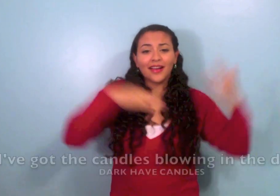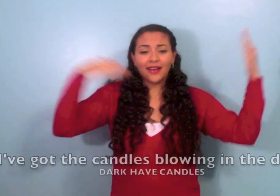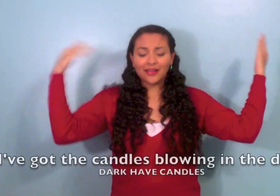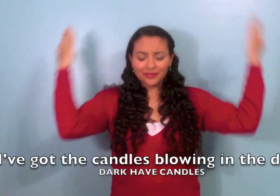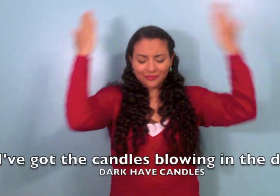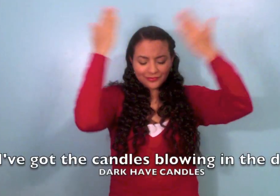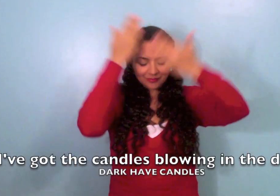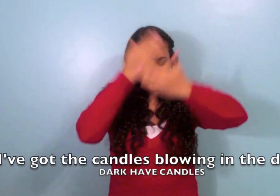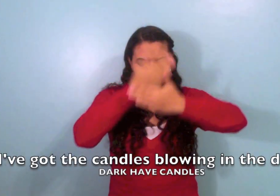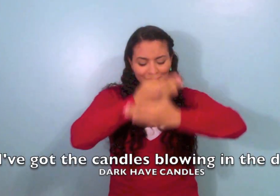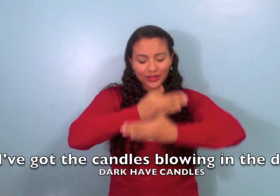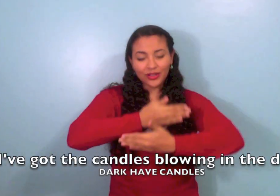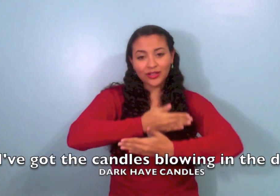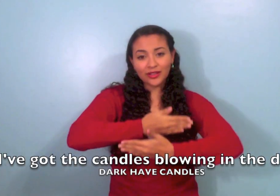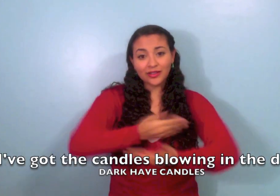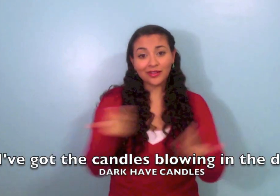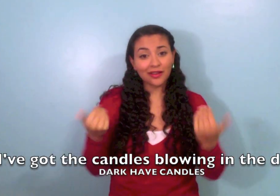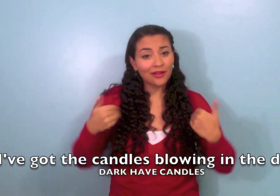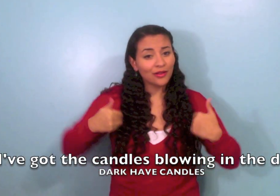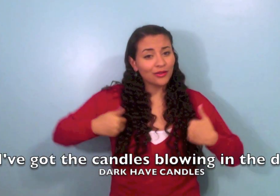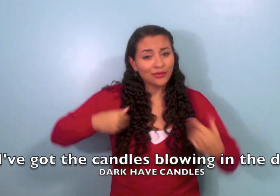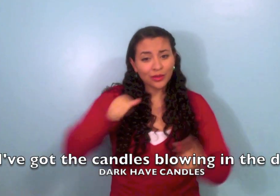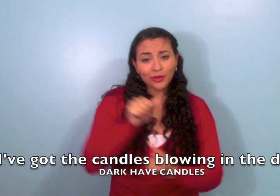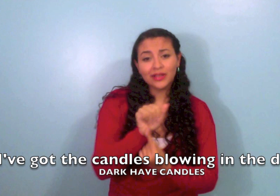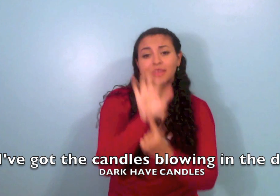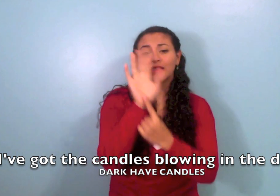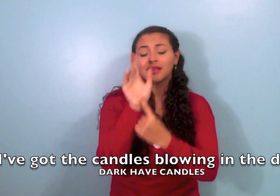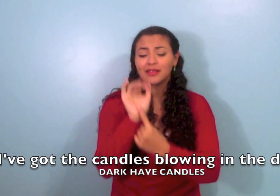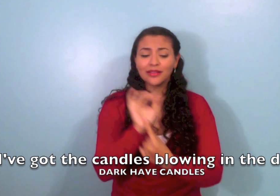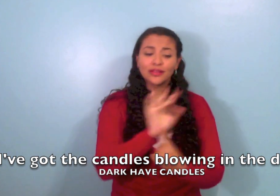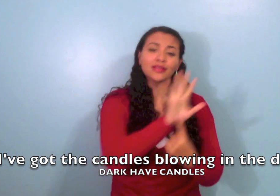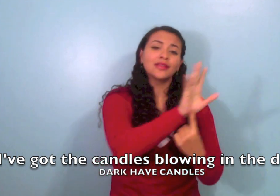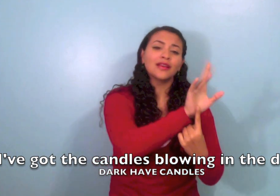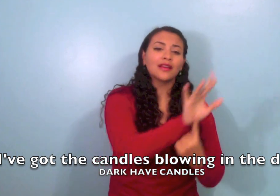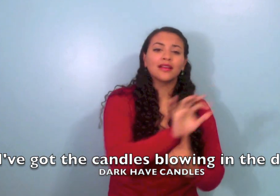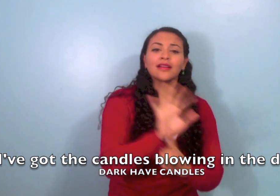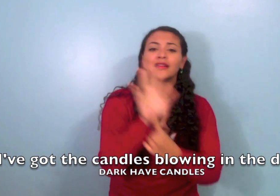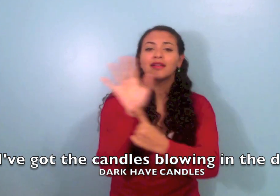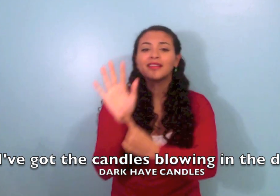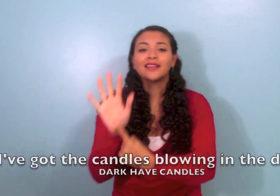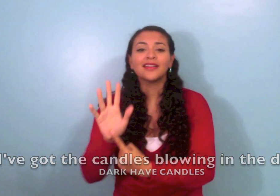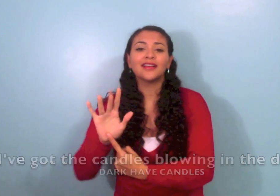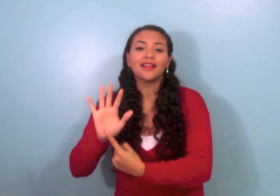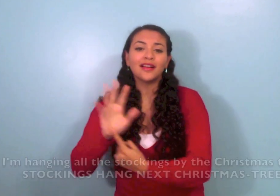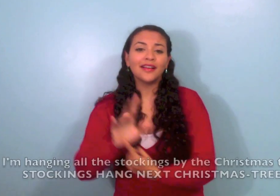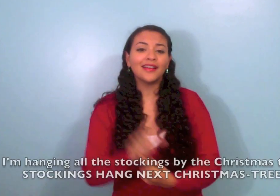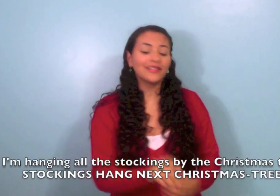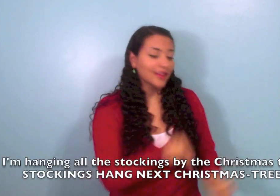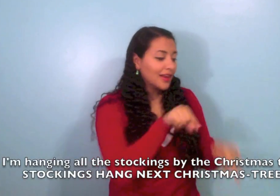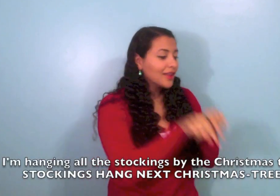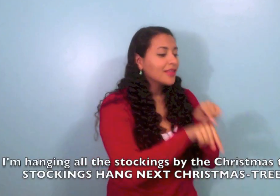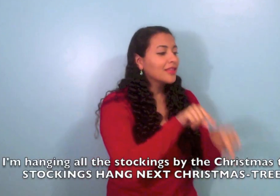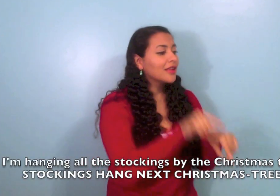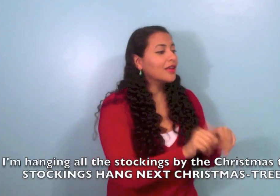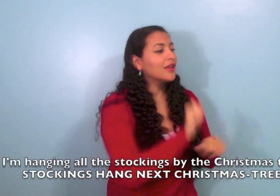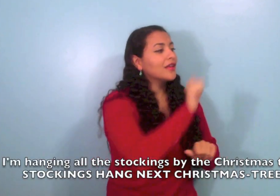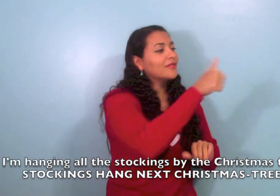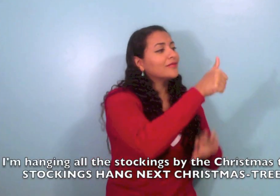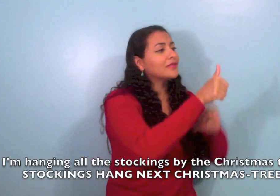I've got the candles glowing in the dark. I'm hanging all the